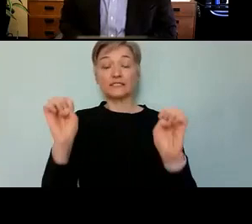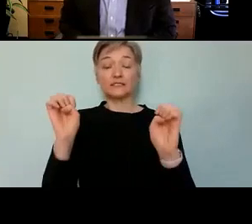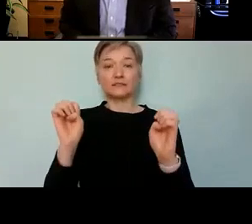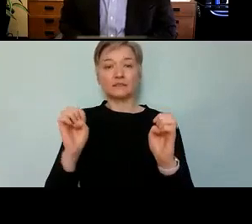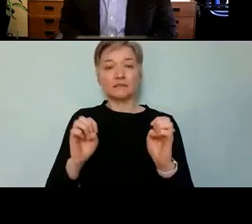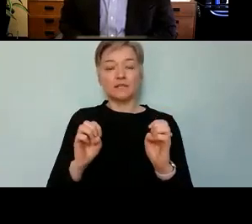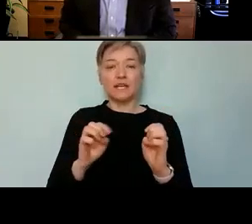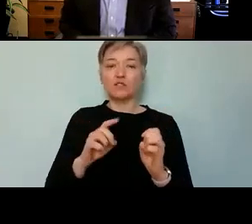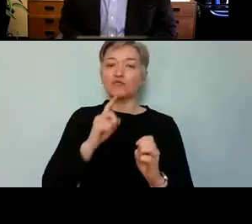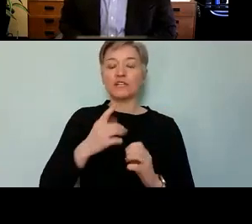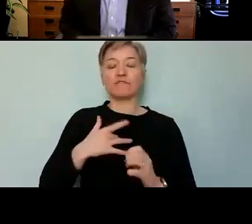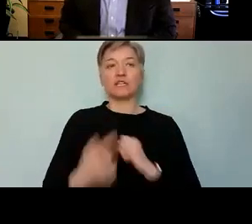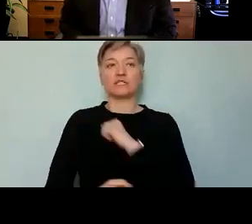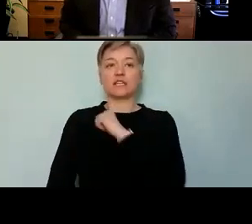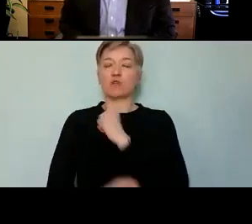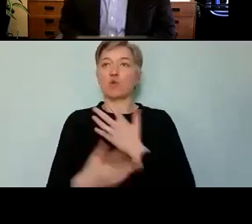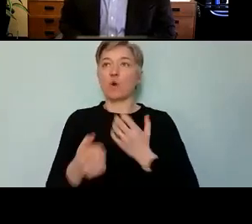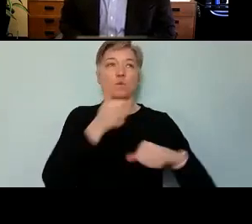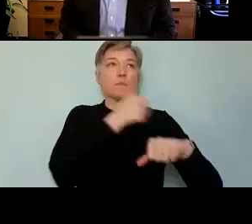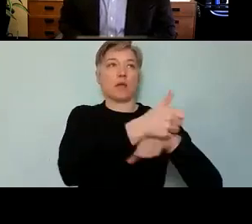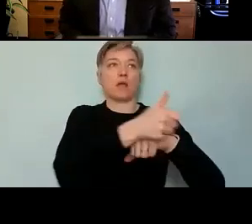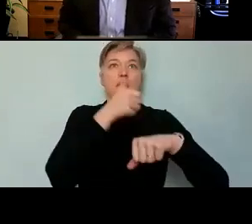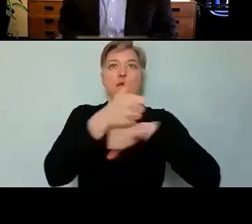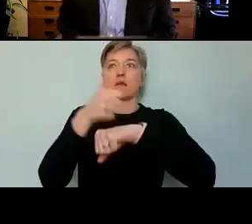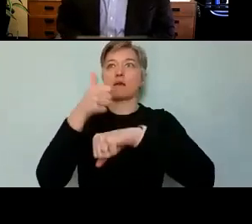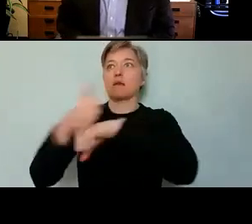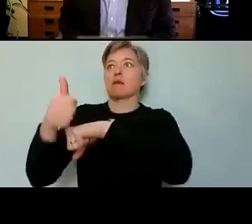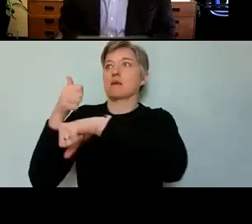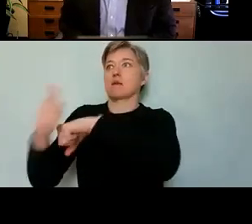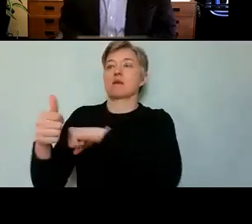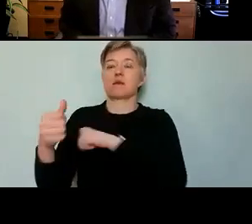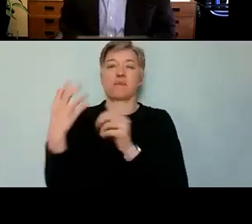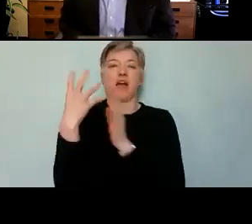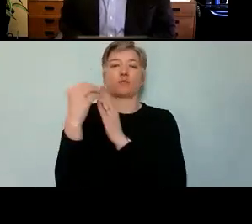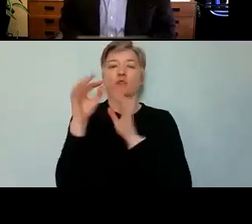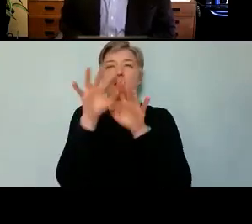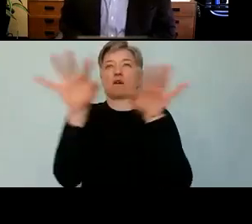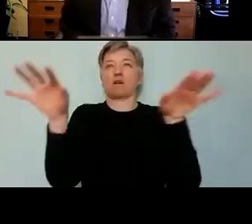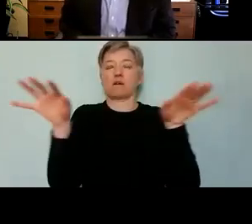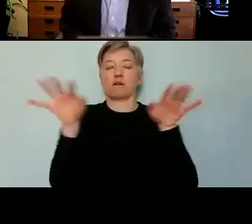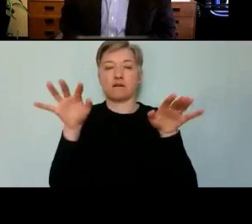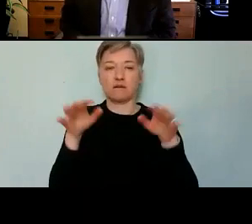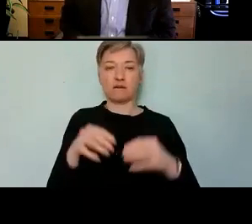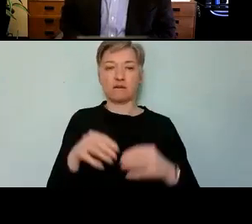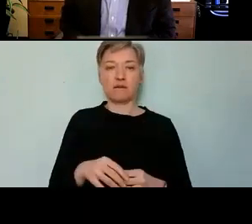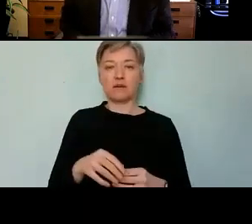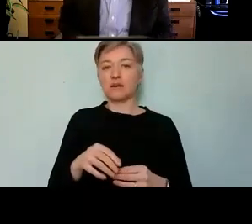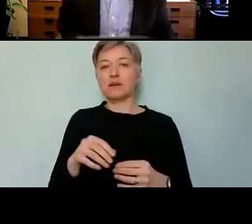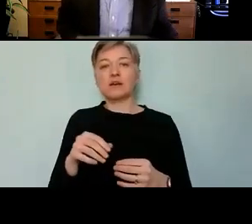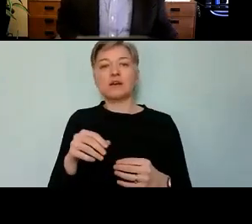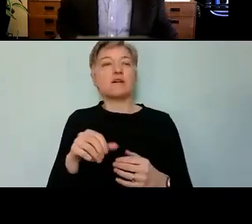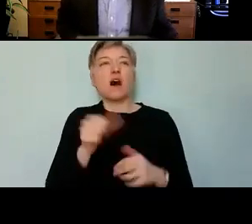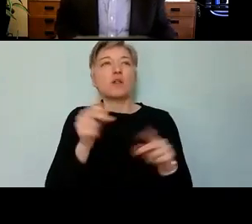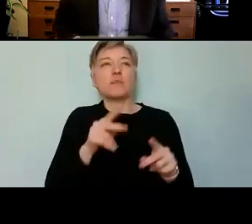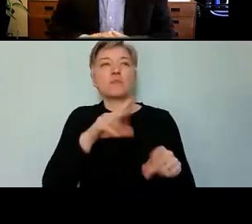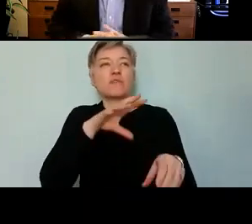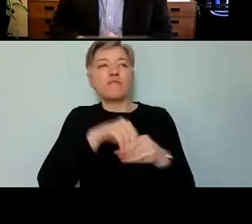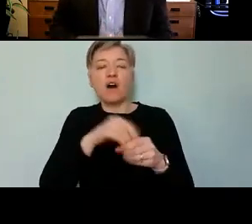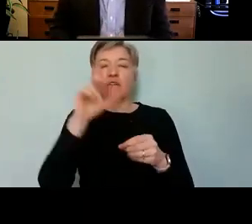start pointing fingers at a whole bunch of, quote, other people, other parties, other constituencies, other stakeholders, and